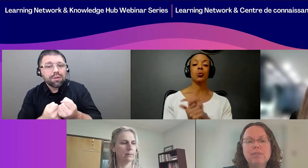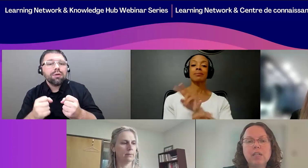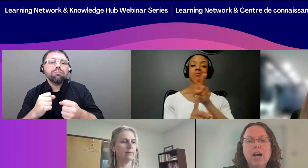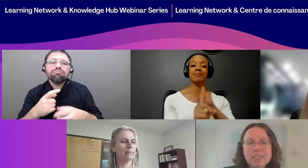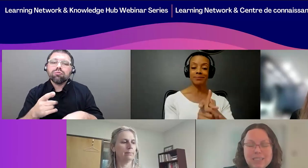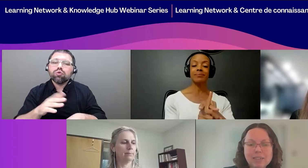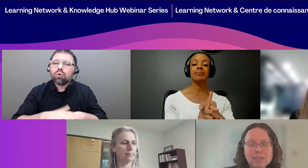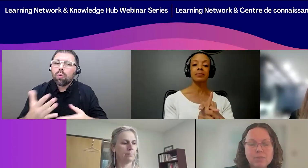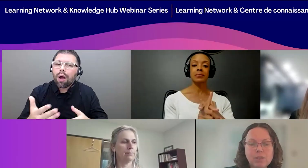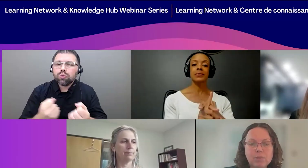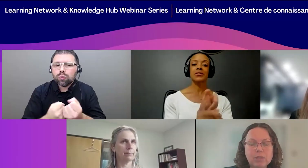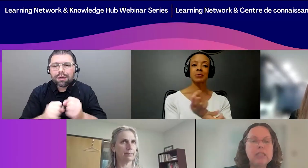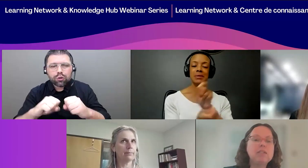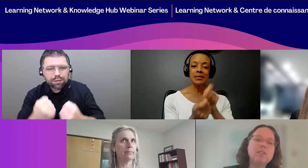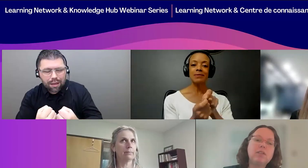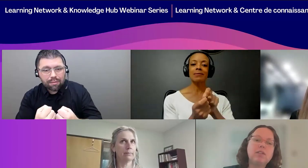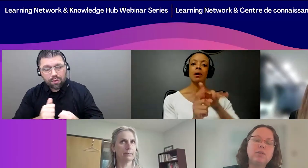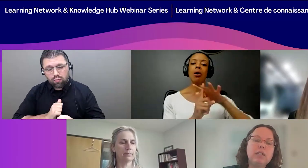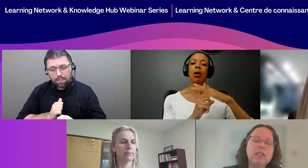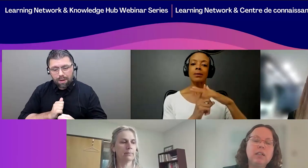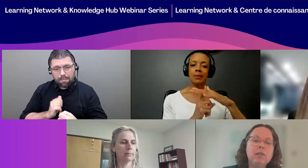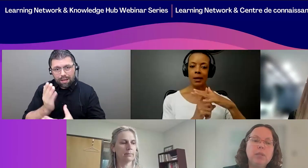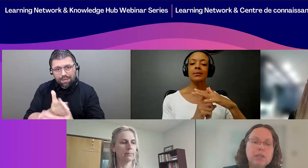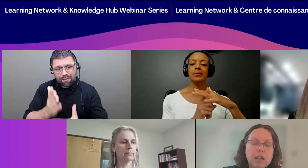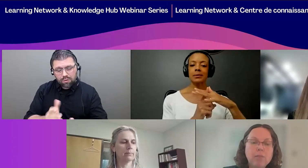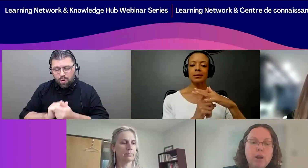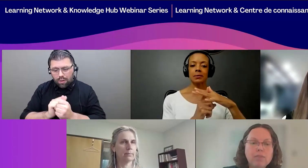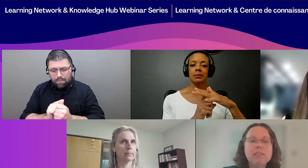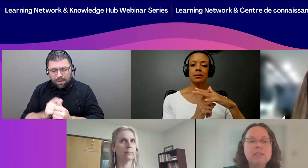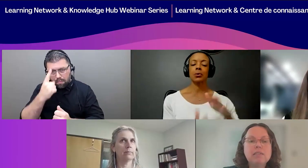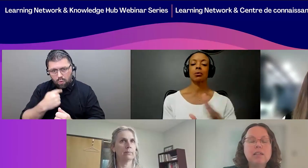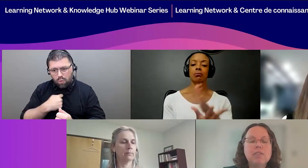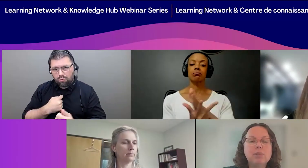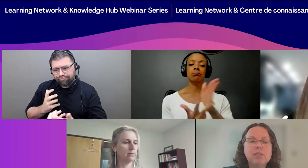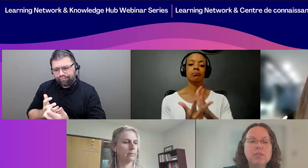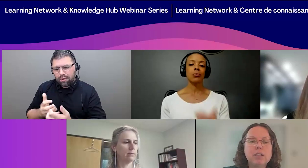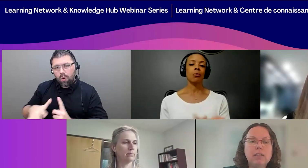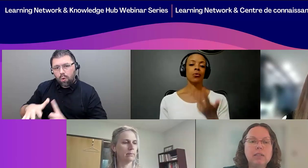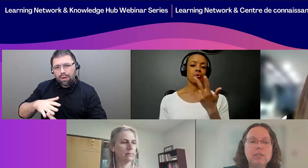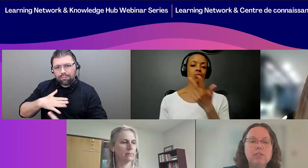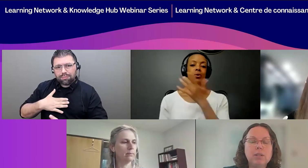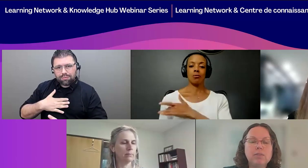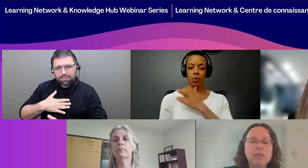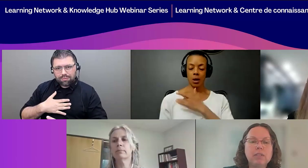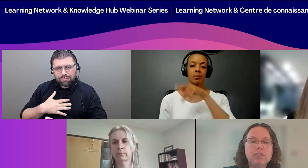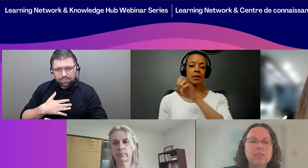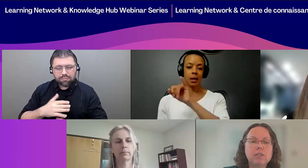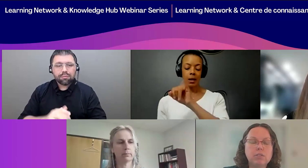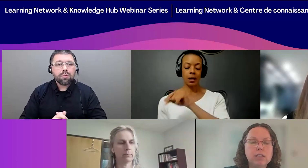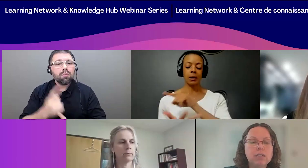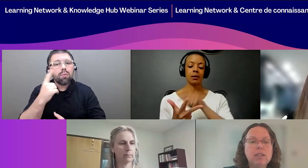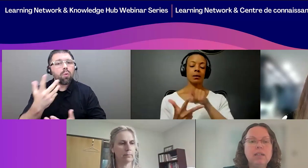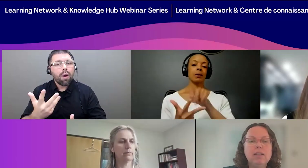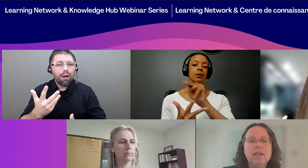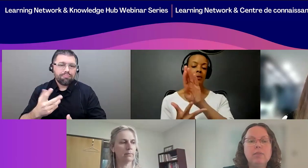our specific context where we're working. So the 3 maritime provinces of Prince Edward Island, New Brunswick, and